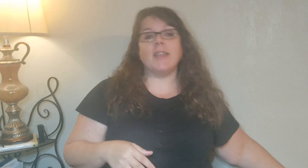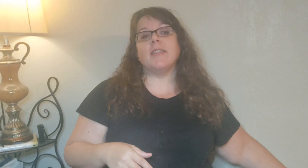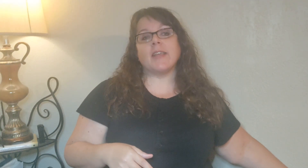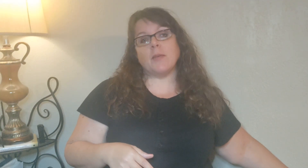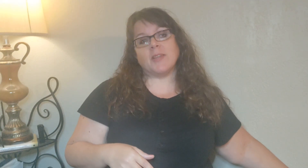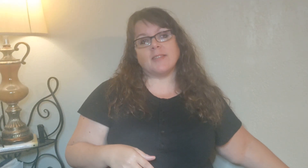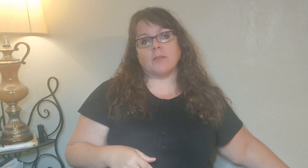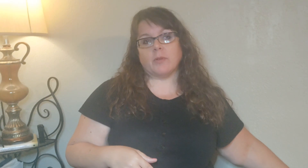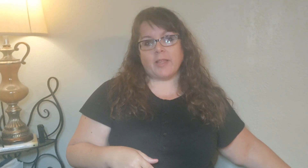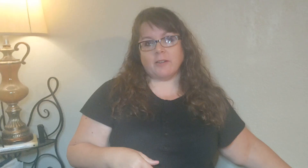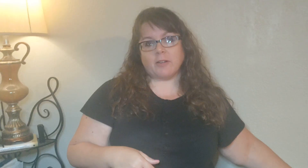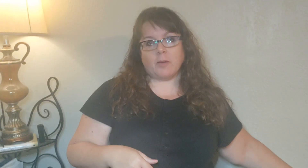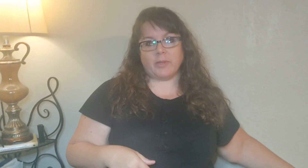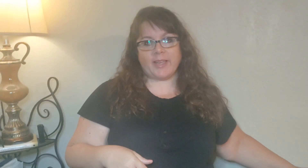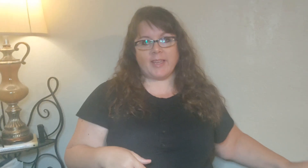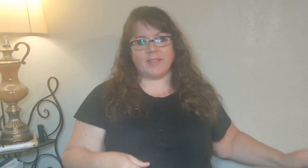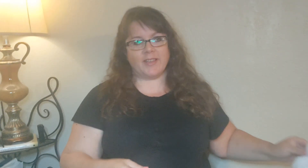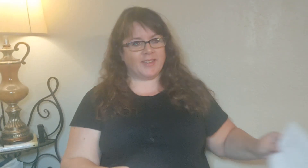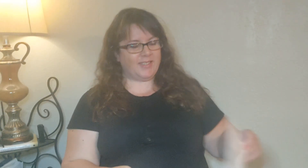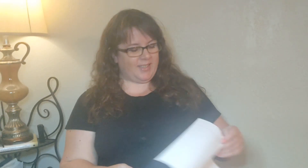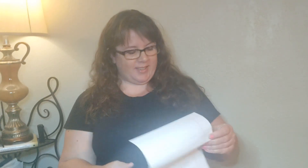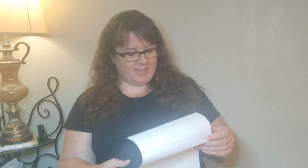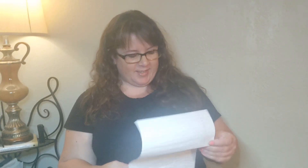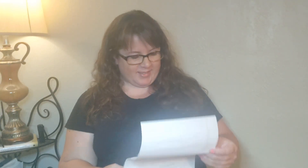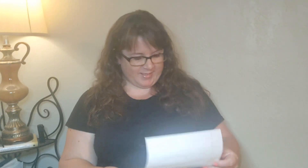They keep it simple. They don't complicate things.